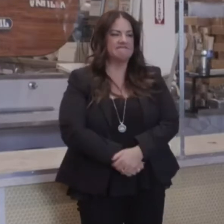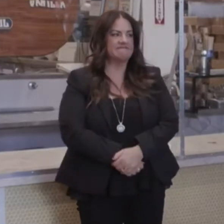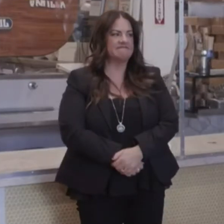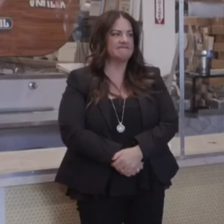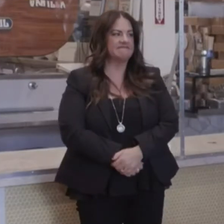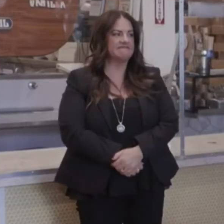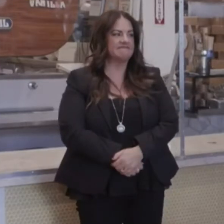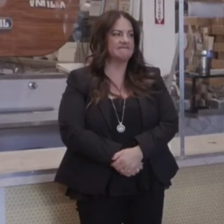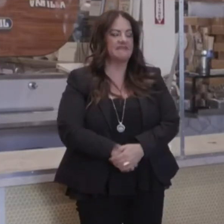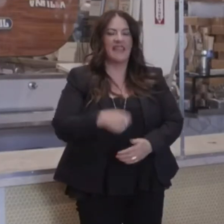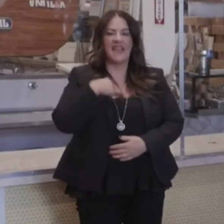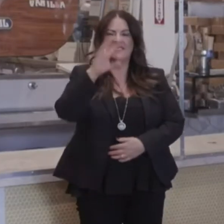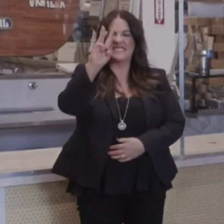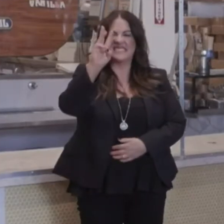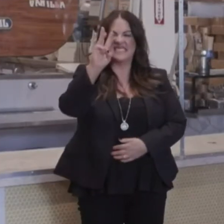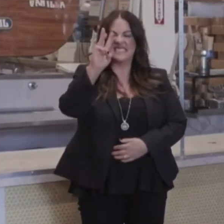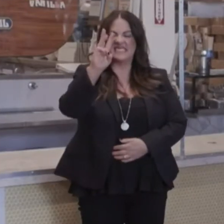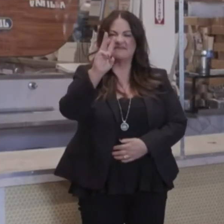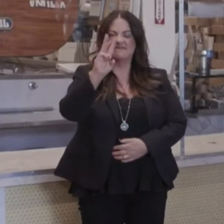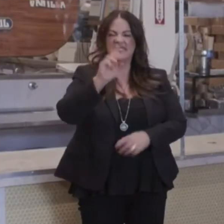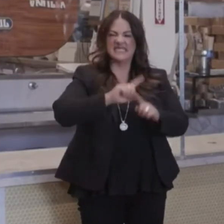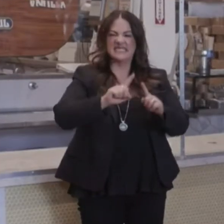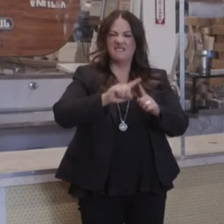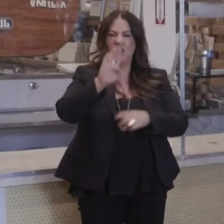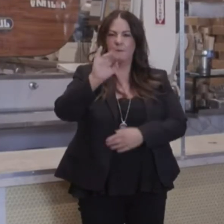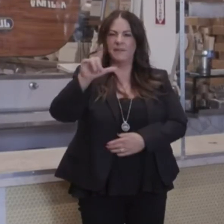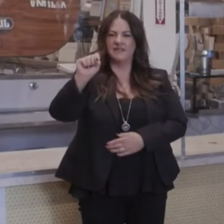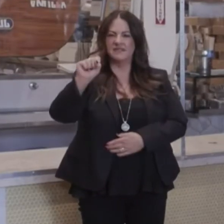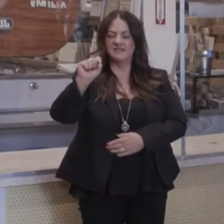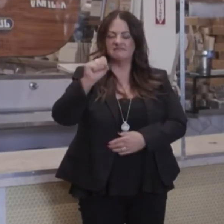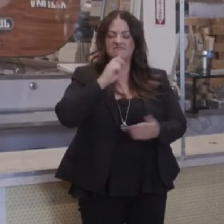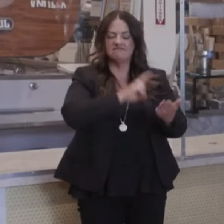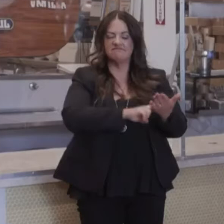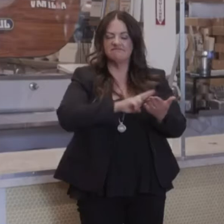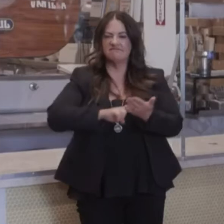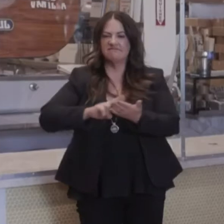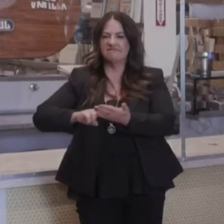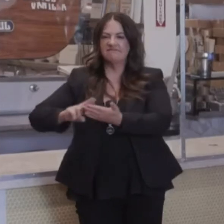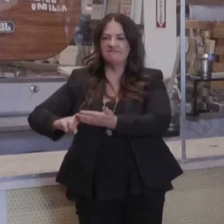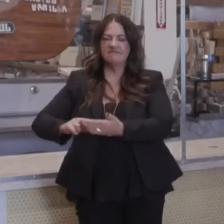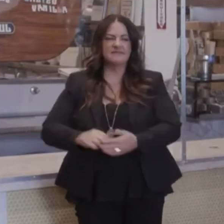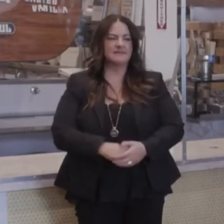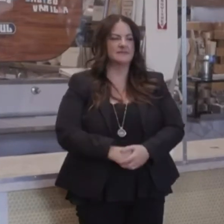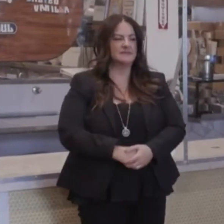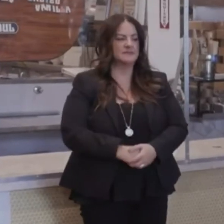So we've got 6 bills we're signing today, and we can go through the bill numbers, but you got a gist